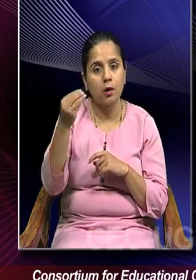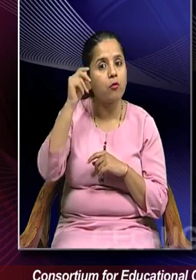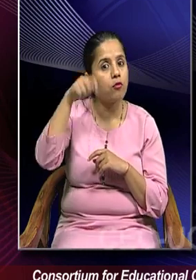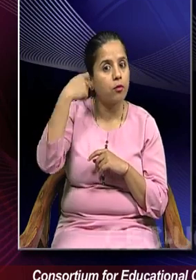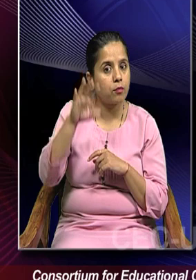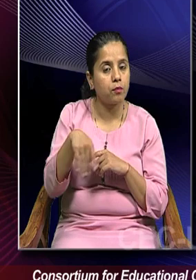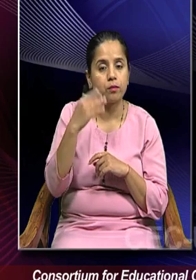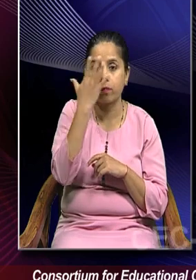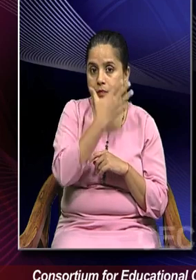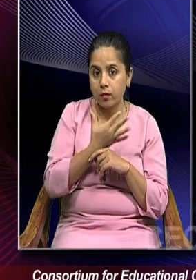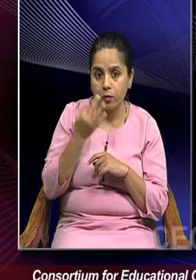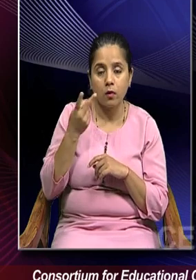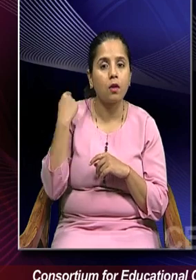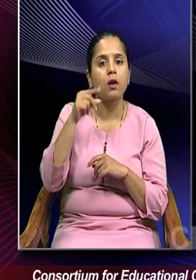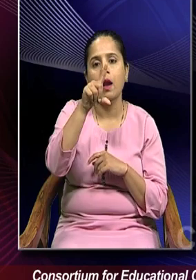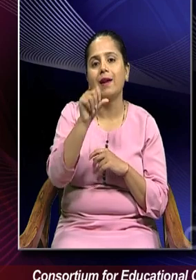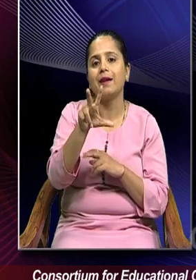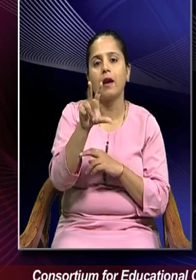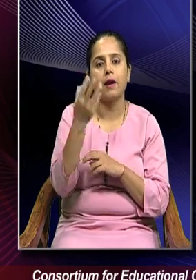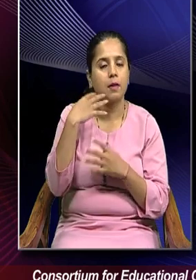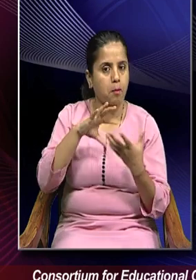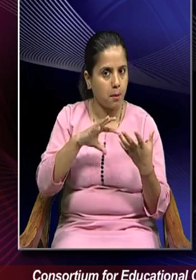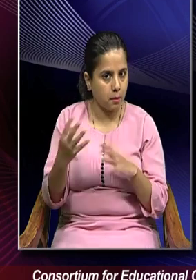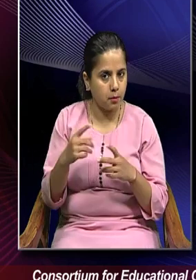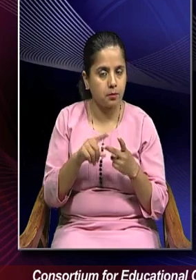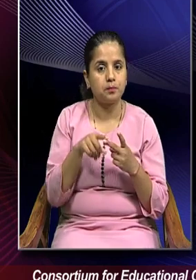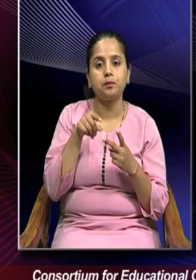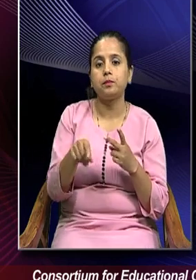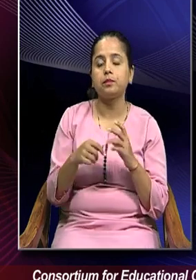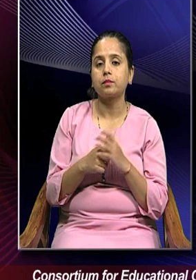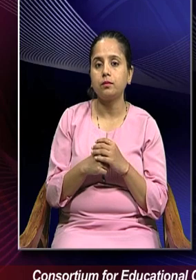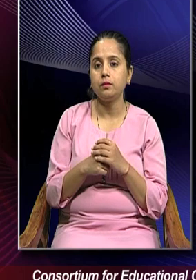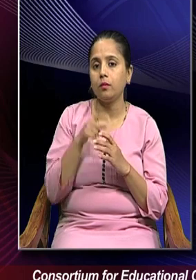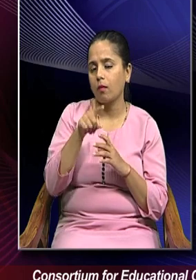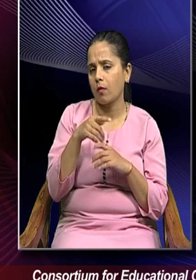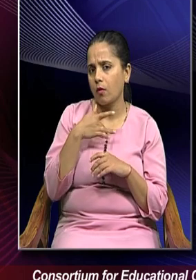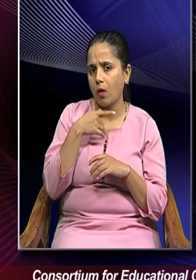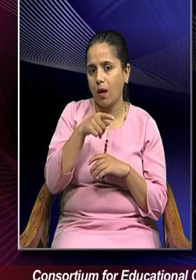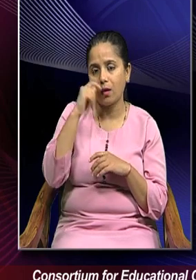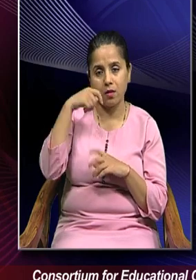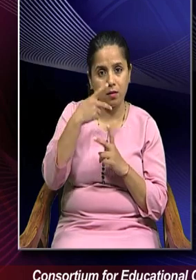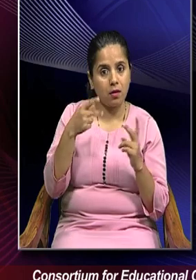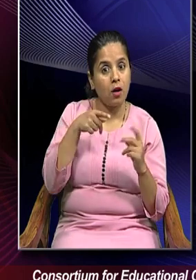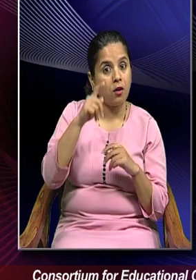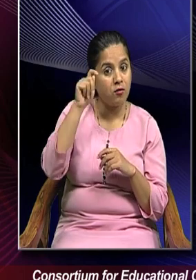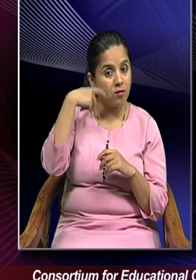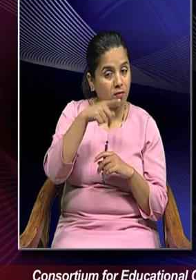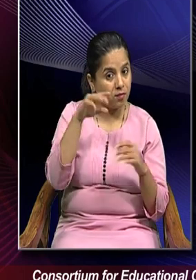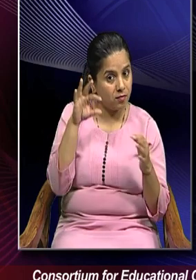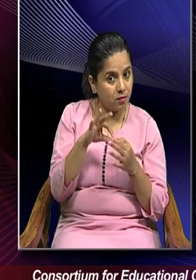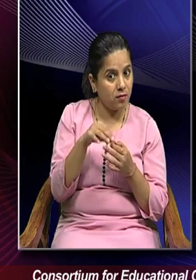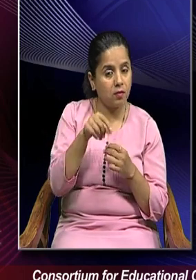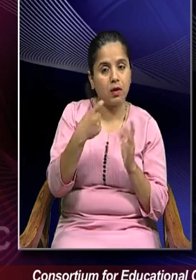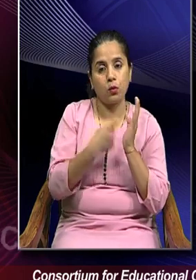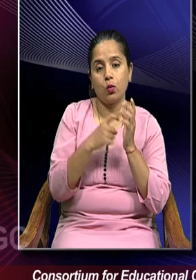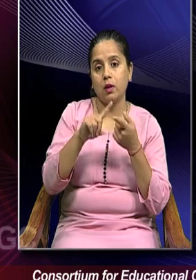like Khoobsurat made in 1980, and how in this particular film